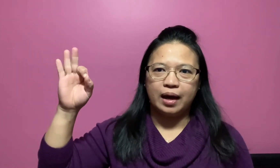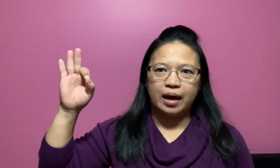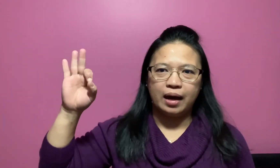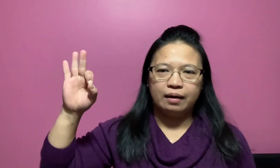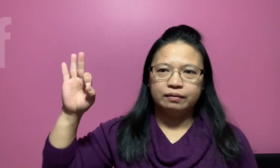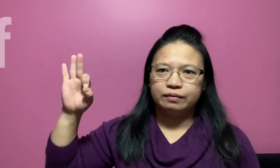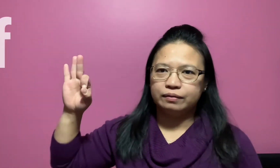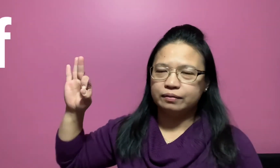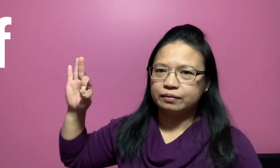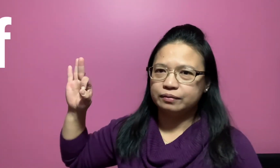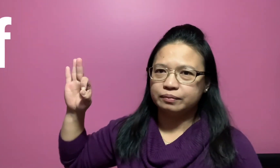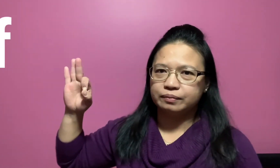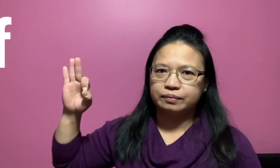F,